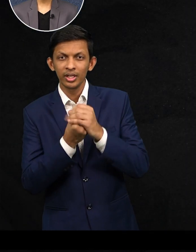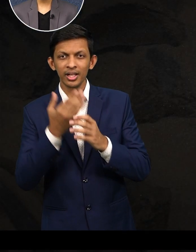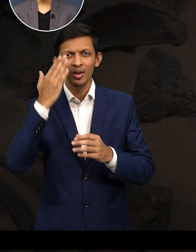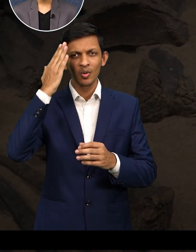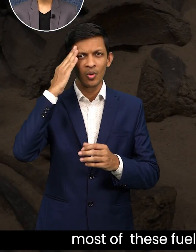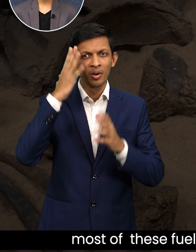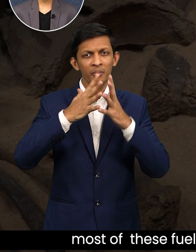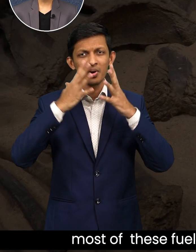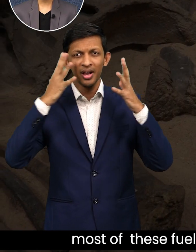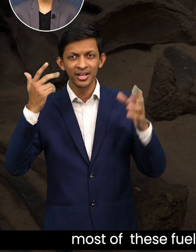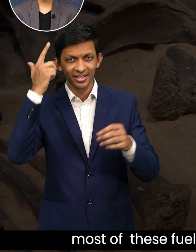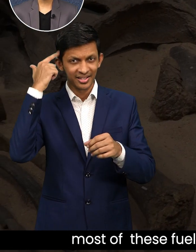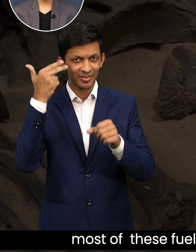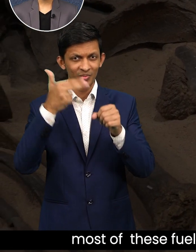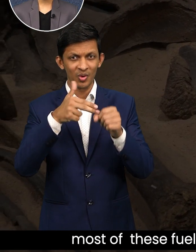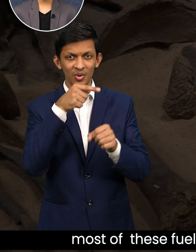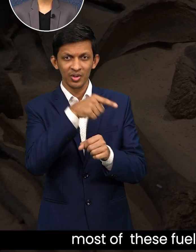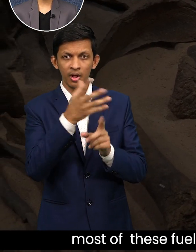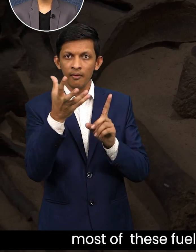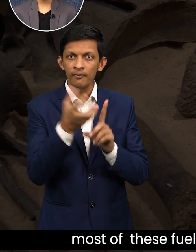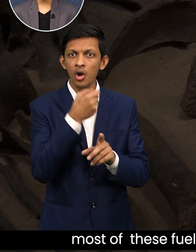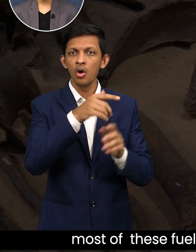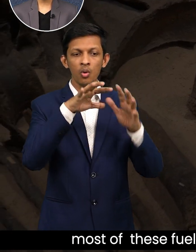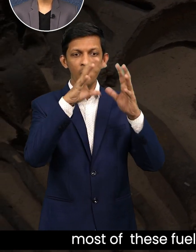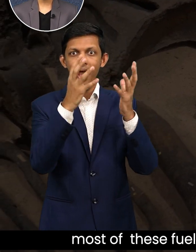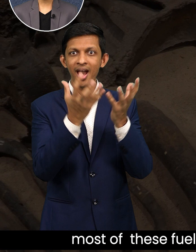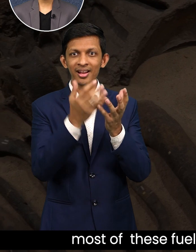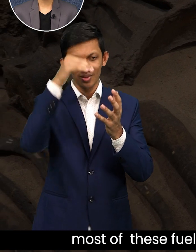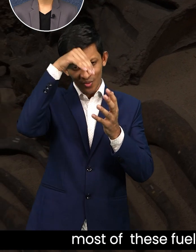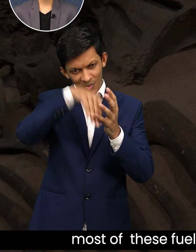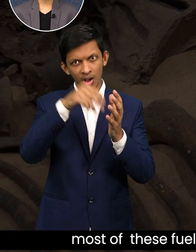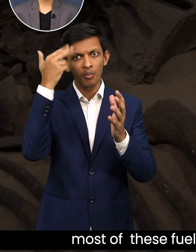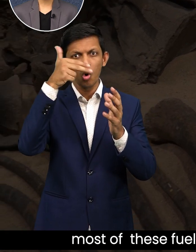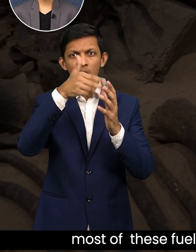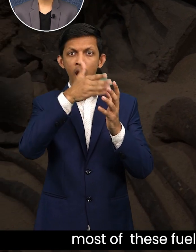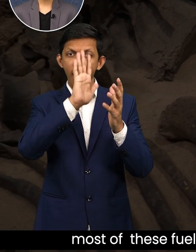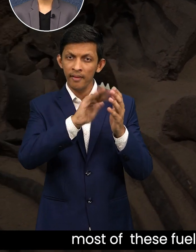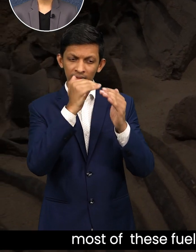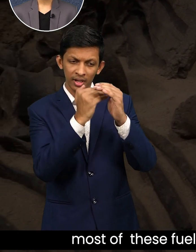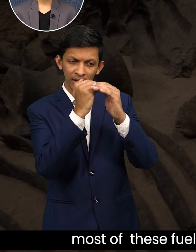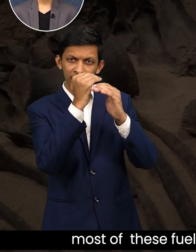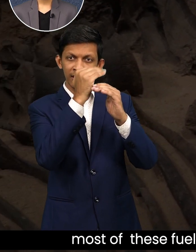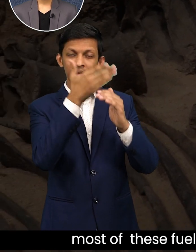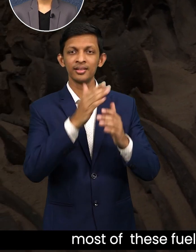We know that most of these fuels can be obtained from the Earth's crust.